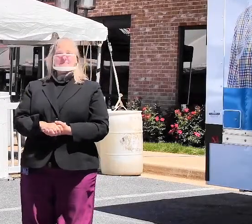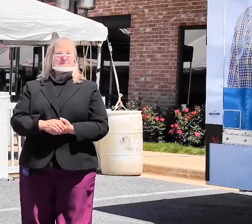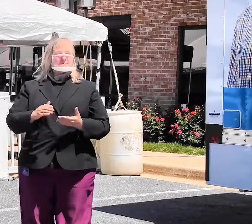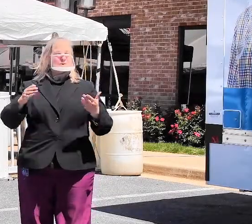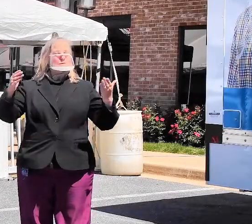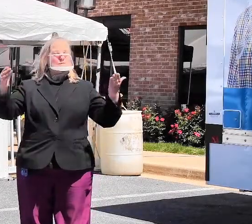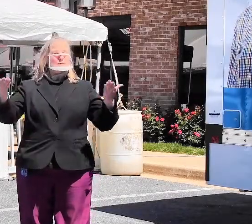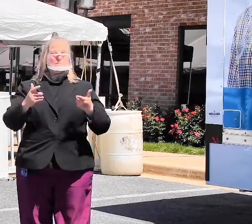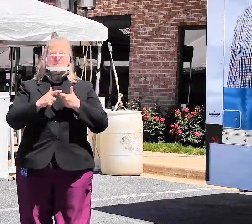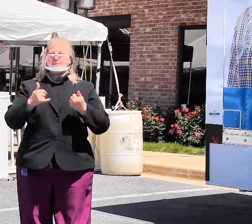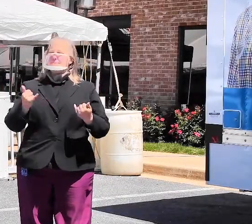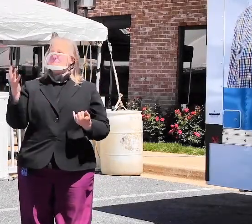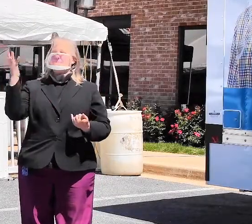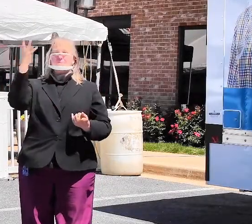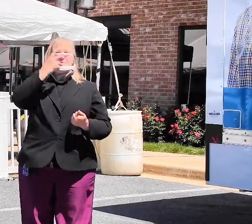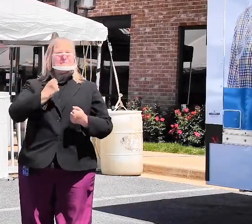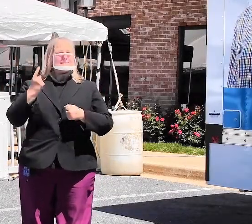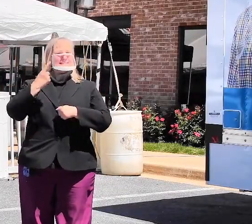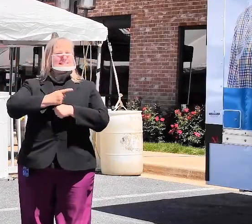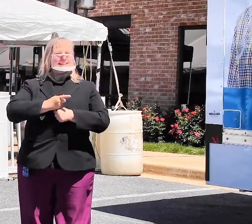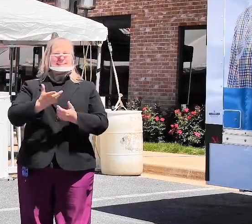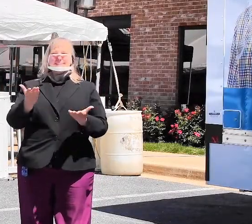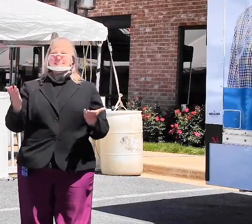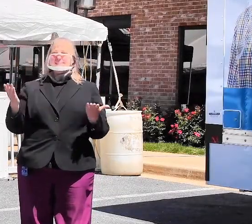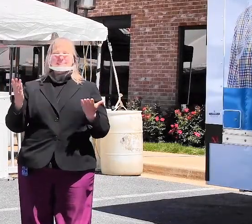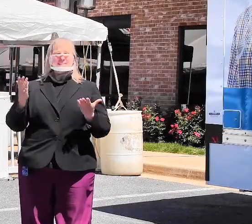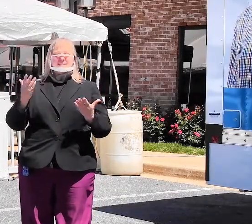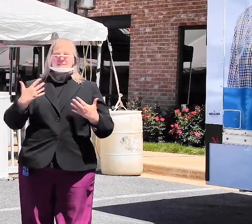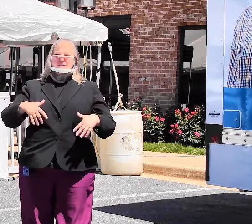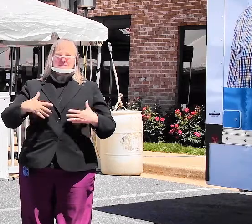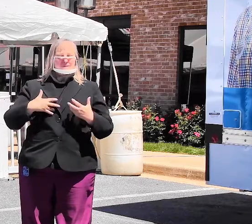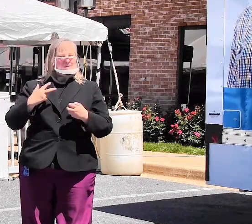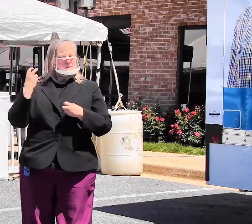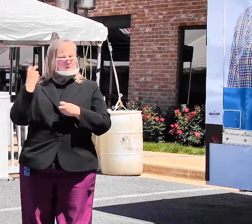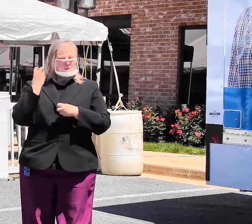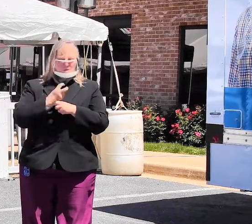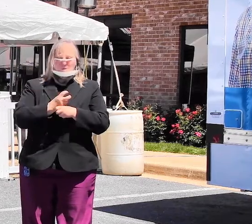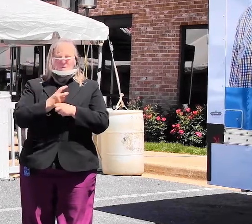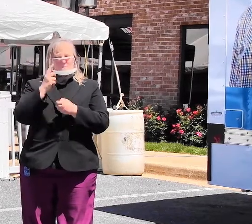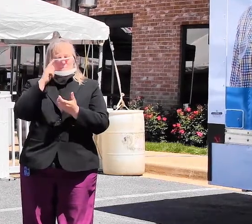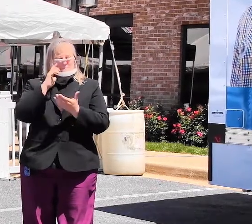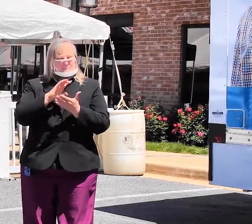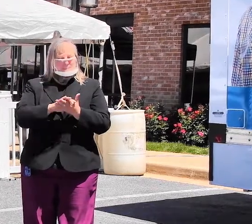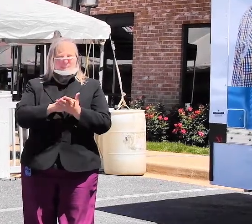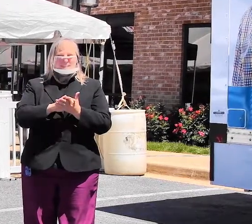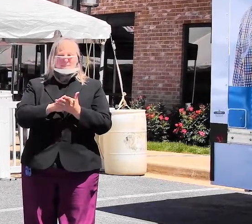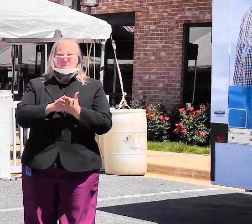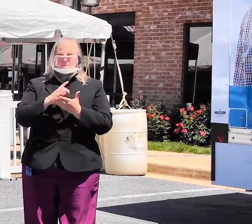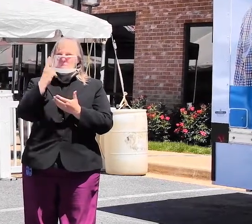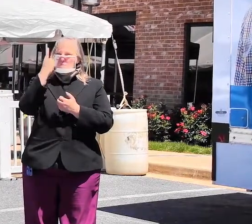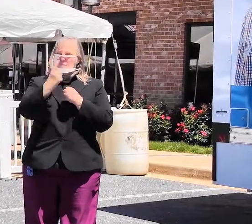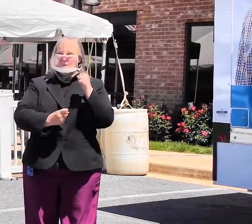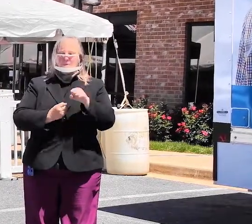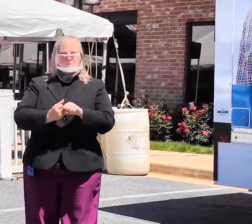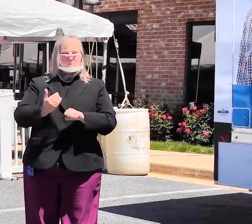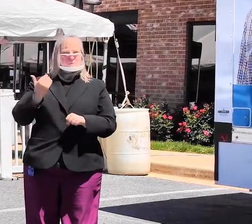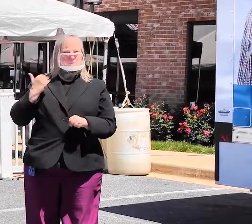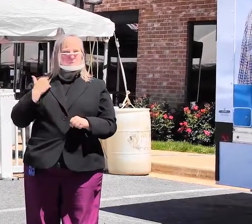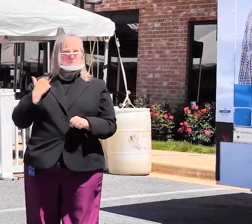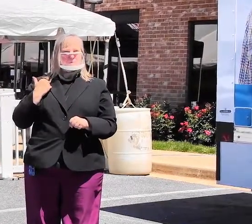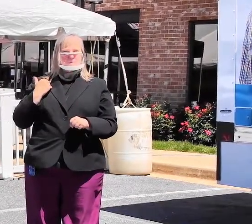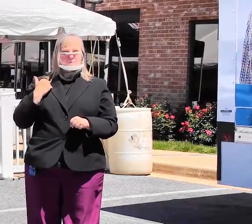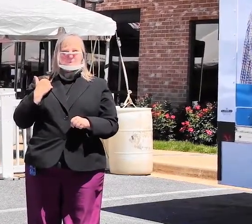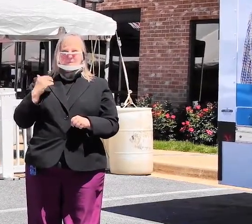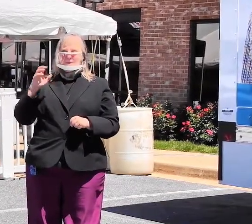Welcome to this beautiful day. It's so hard to believe that a year ago,